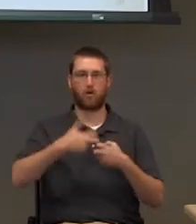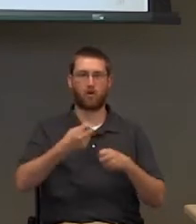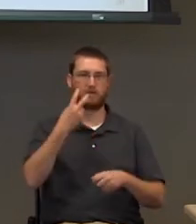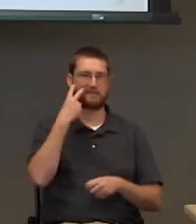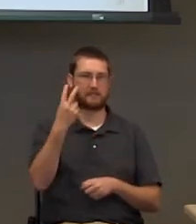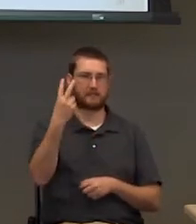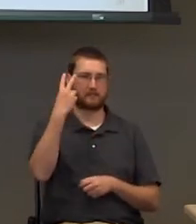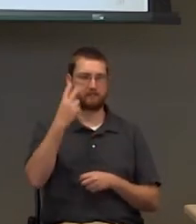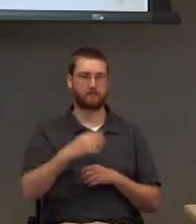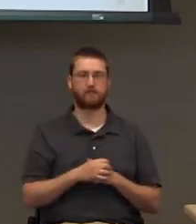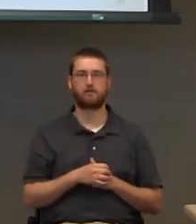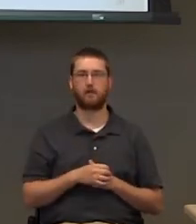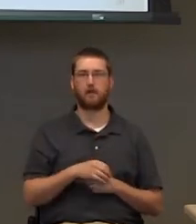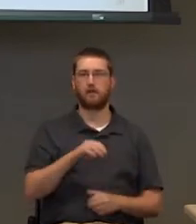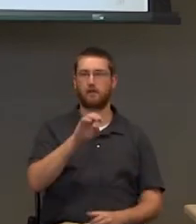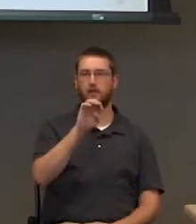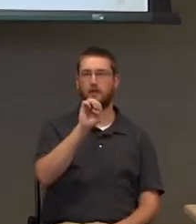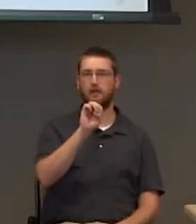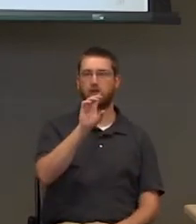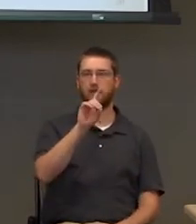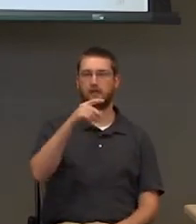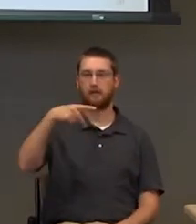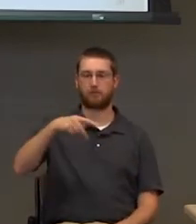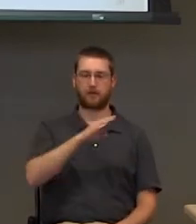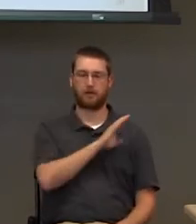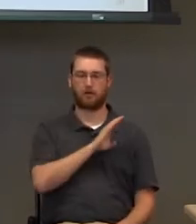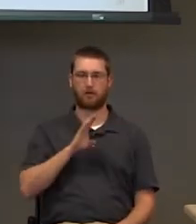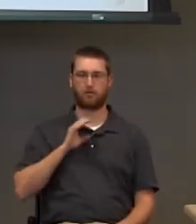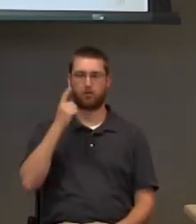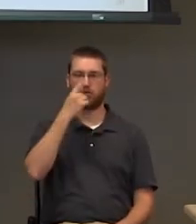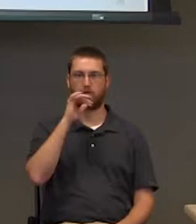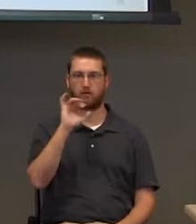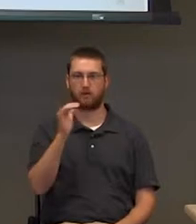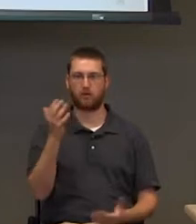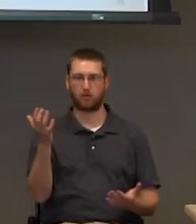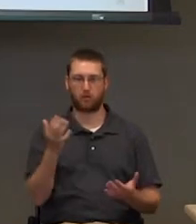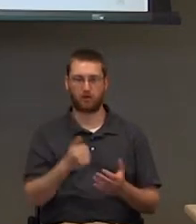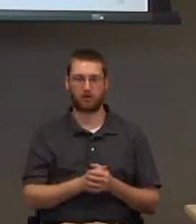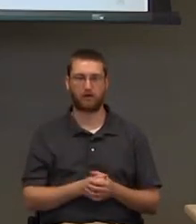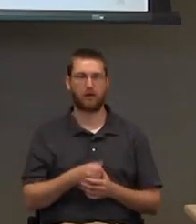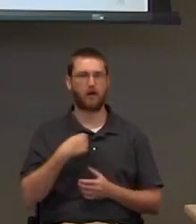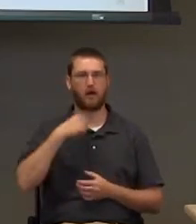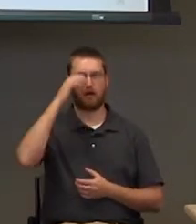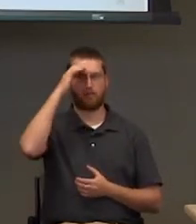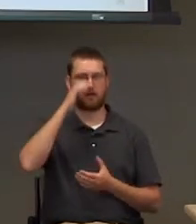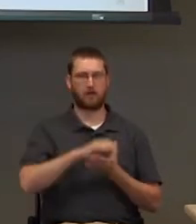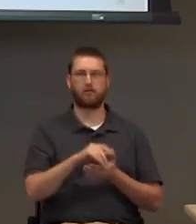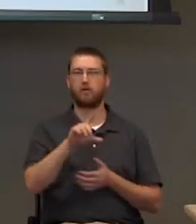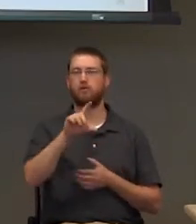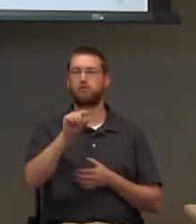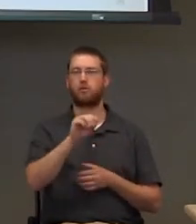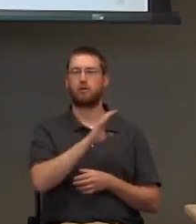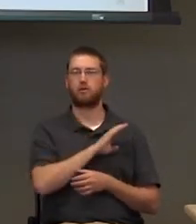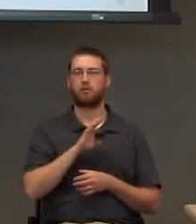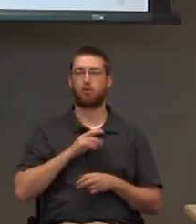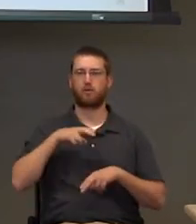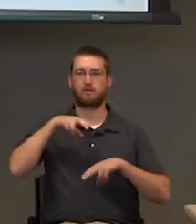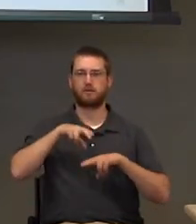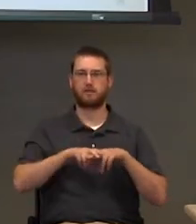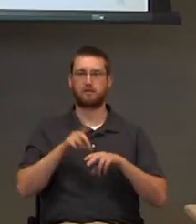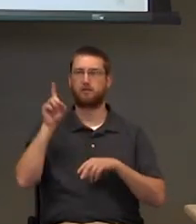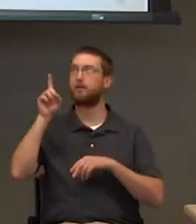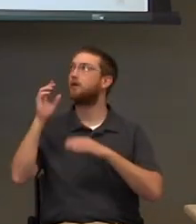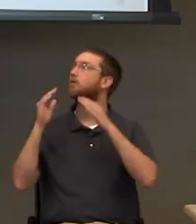see. So the EDP board, what does that look like? Well, I believe it's a total of 20 board seats. And up there in the